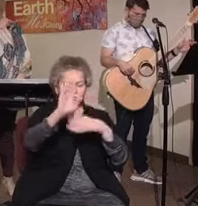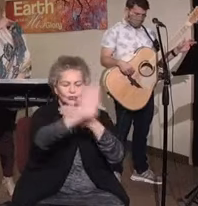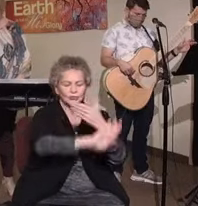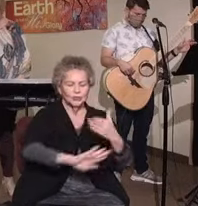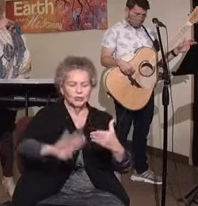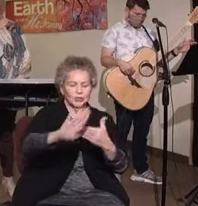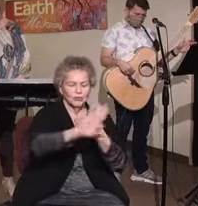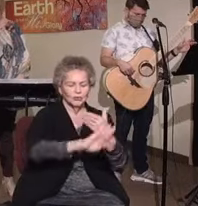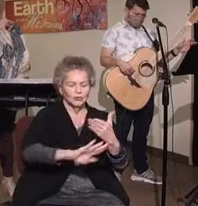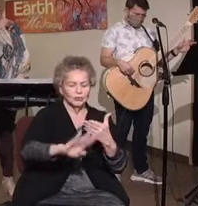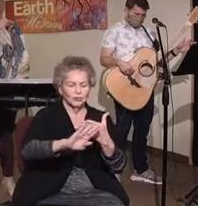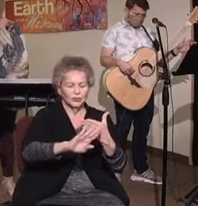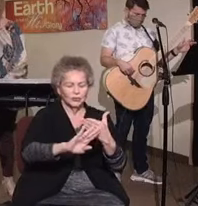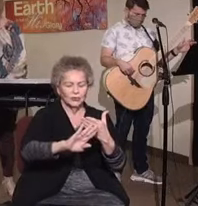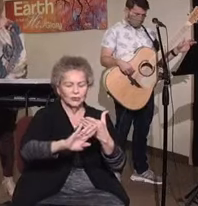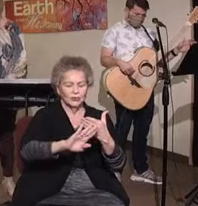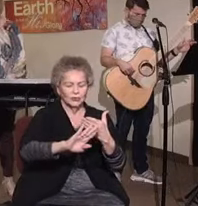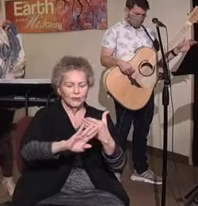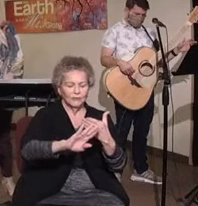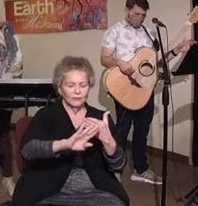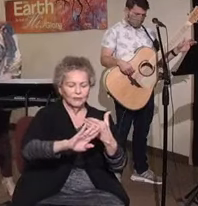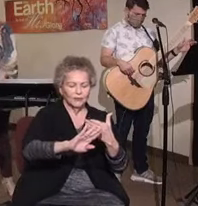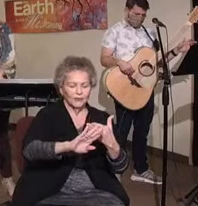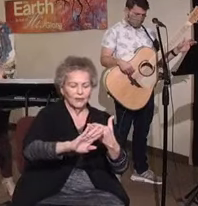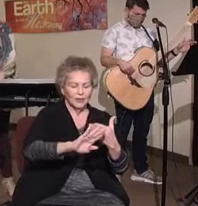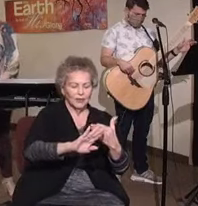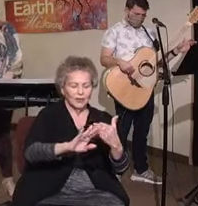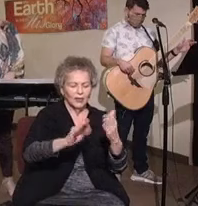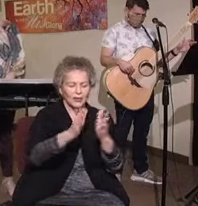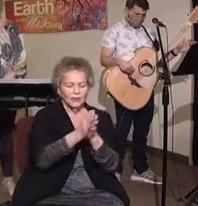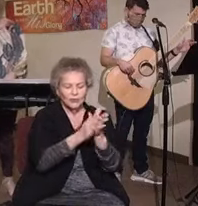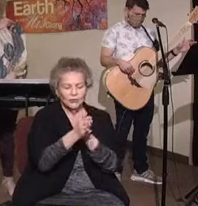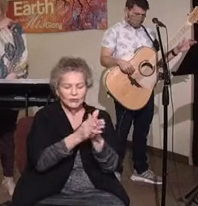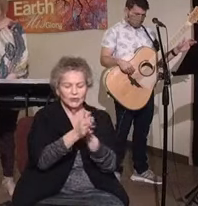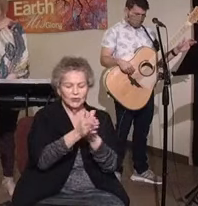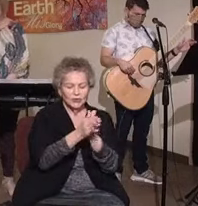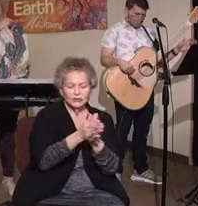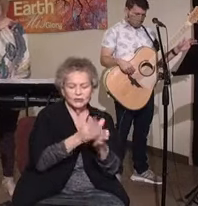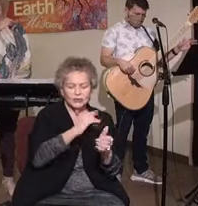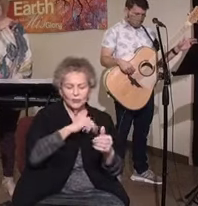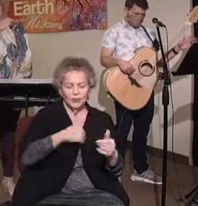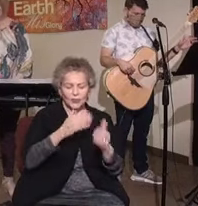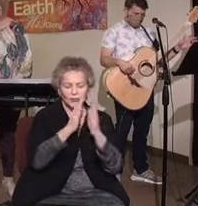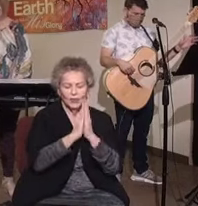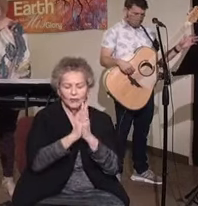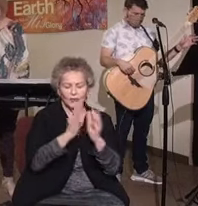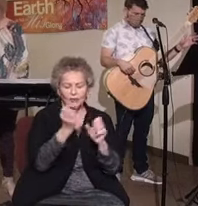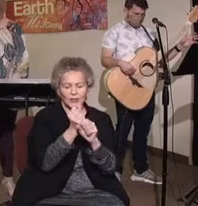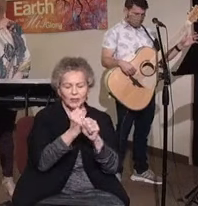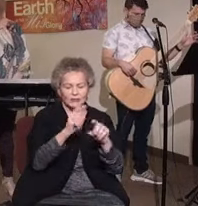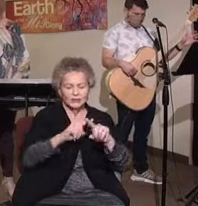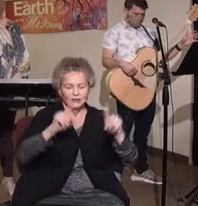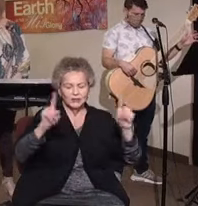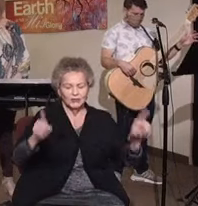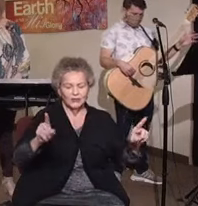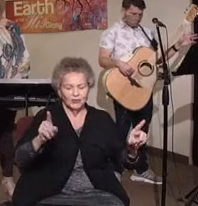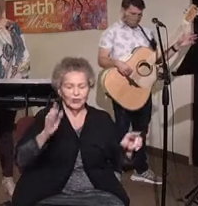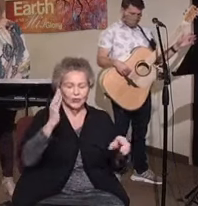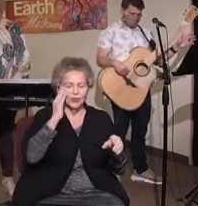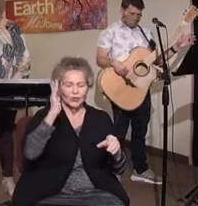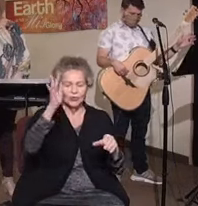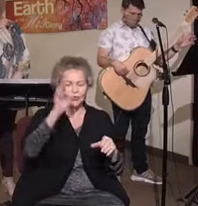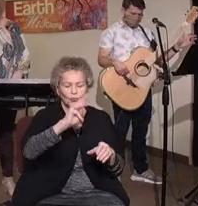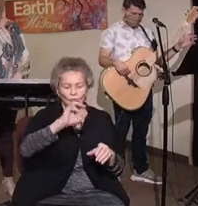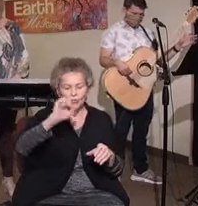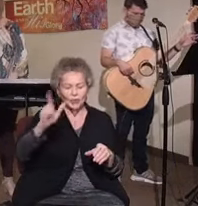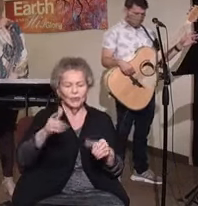Lord, the fervency that we pray with makes a difference. And we know that your will is going to be done in the